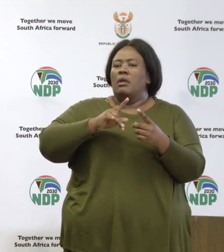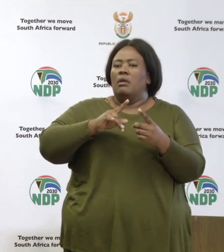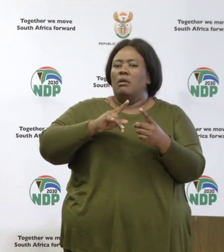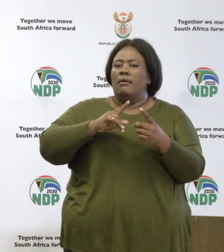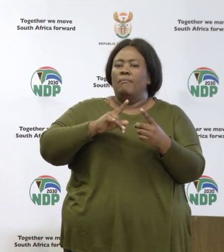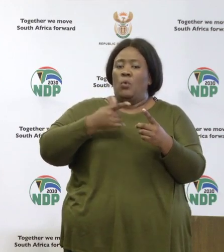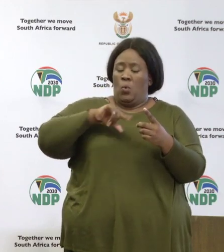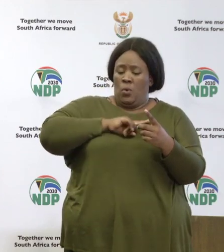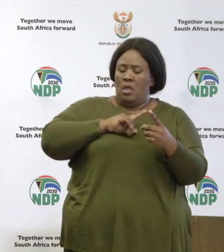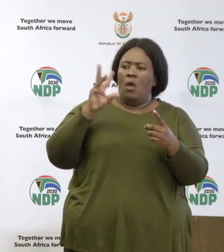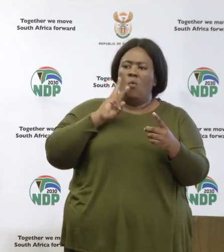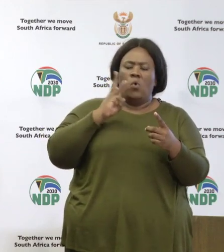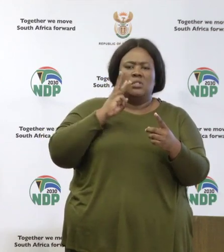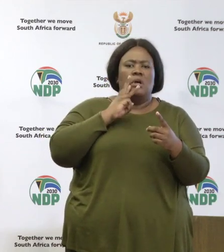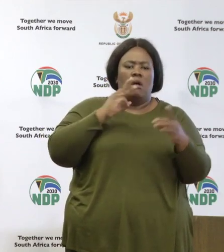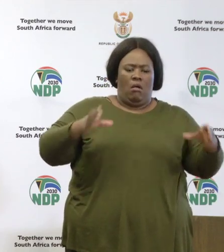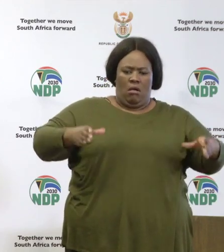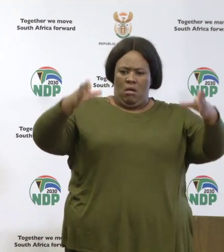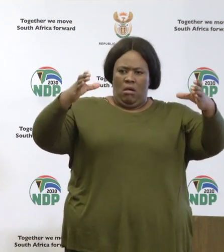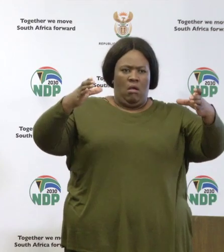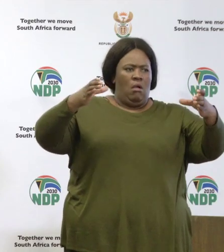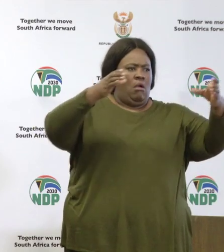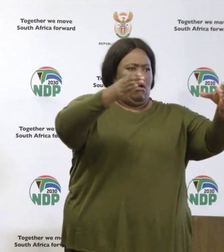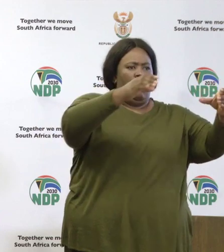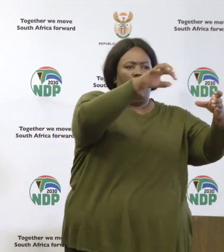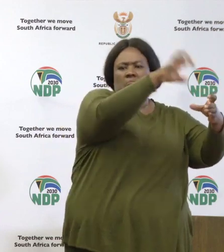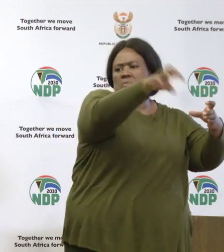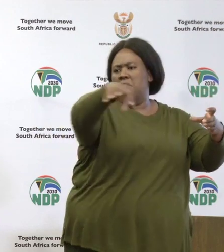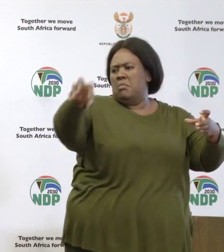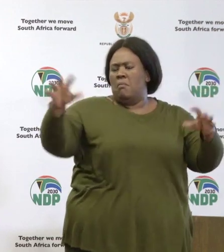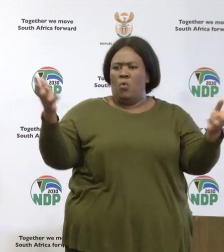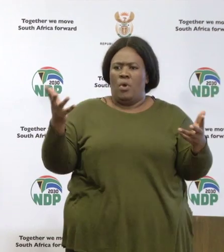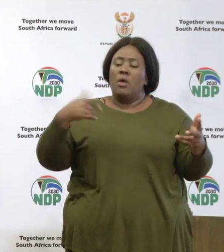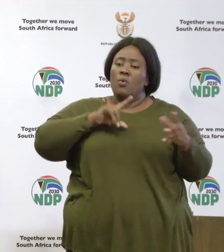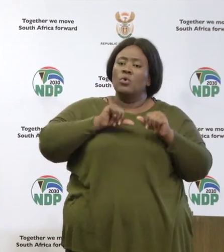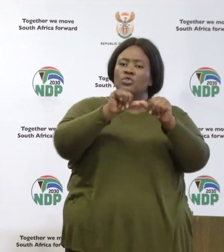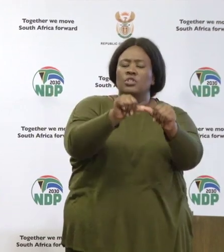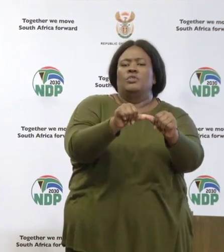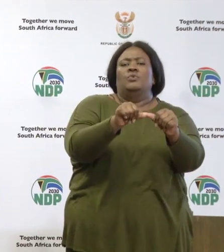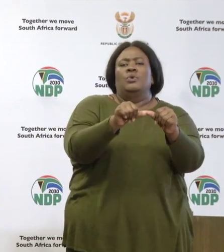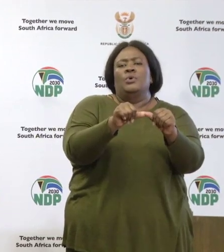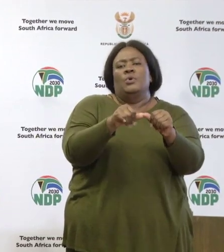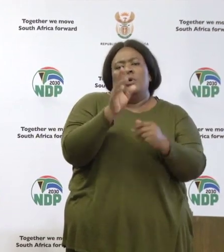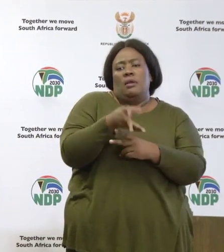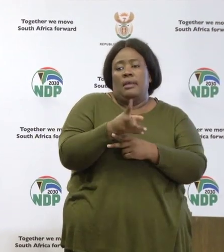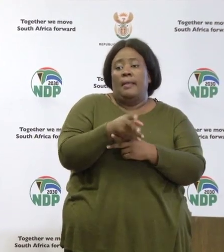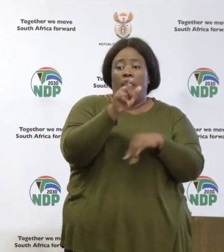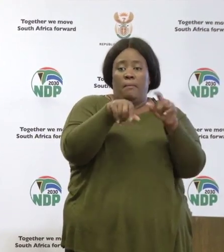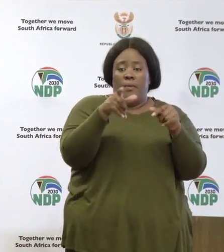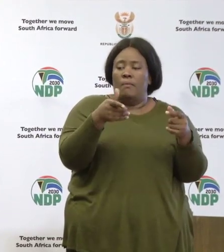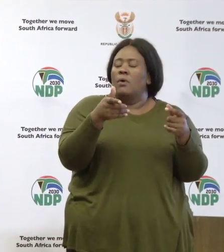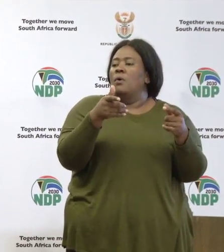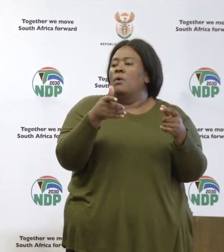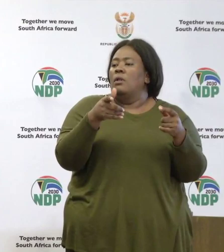of our water tanks, and we are continuing now with our boreholes. As people are in lockdown, we